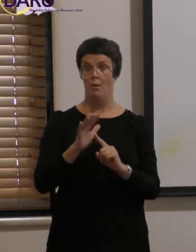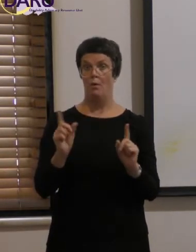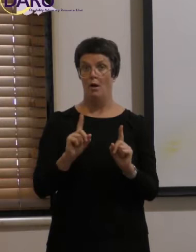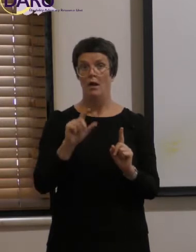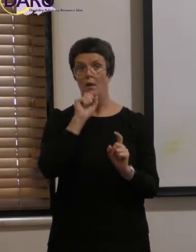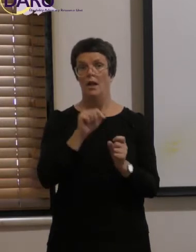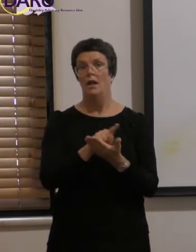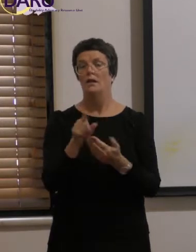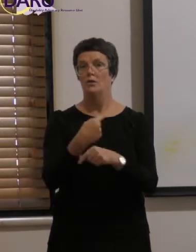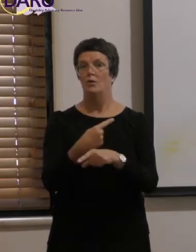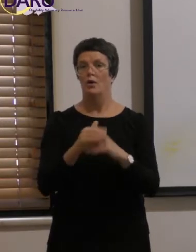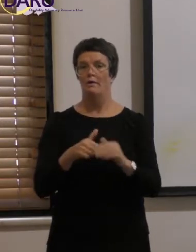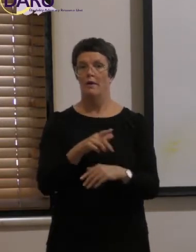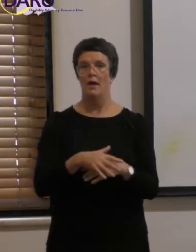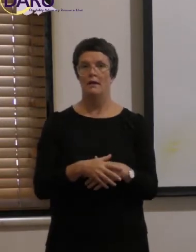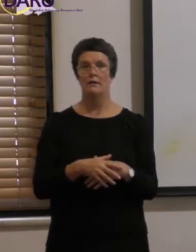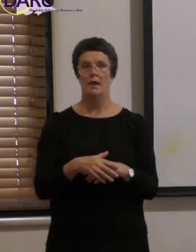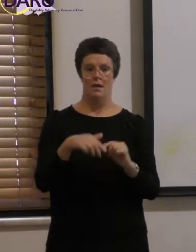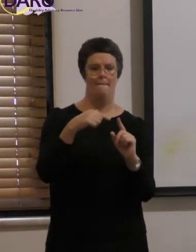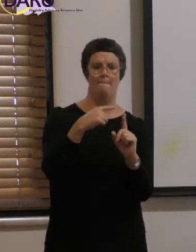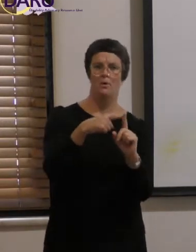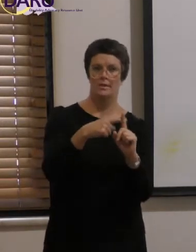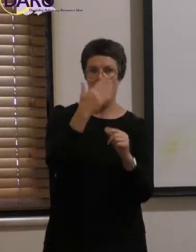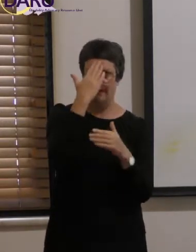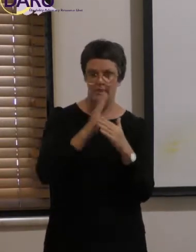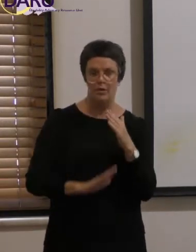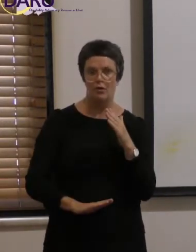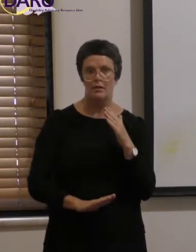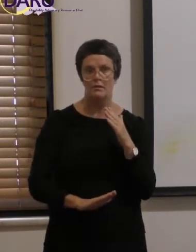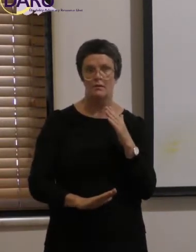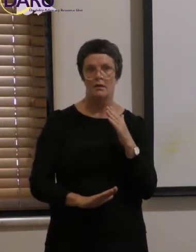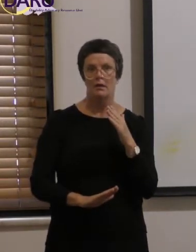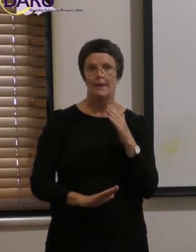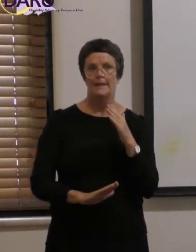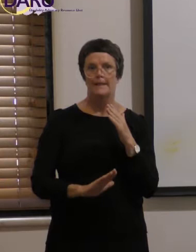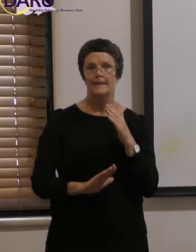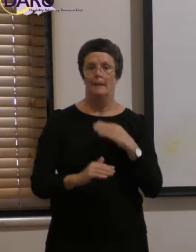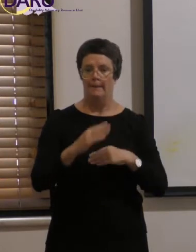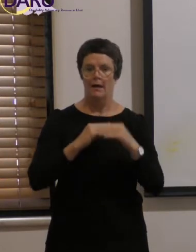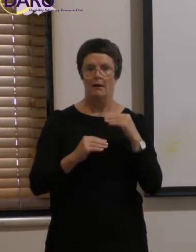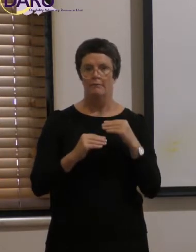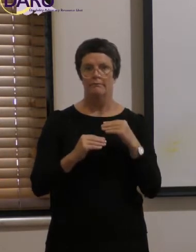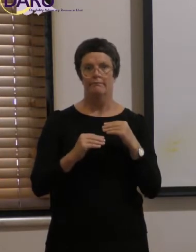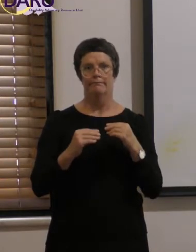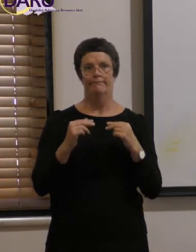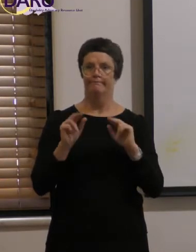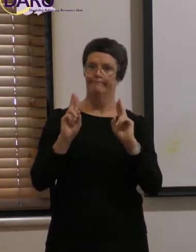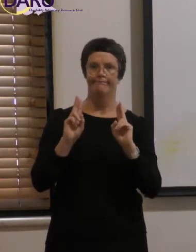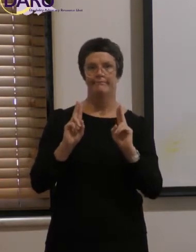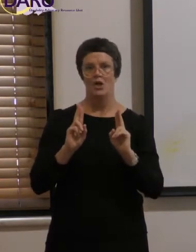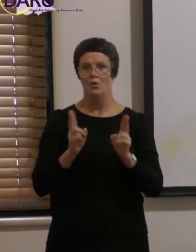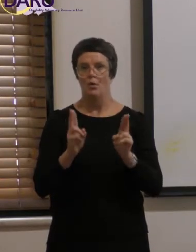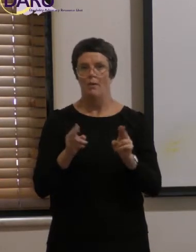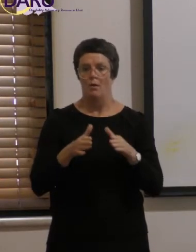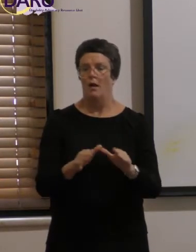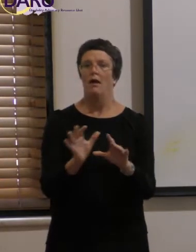positive experiences are transient. They're not becoming embedded in our system, and